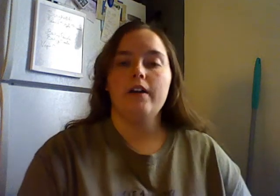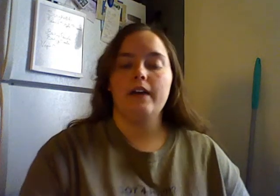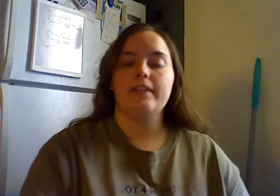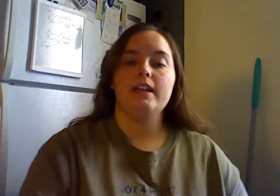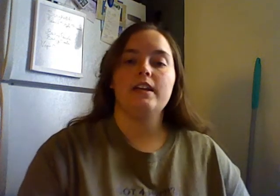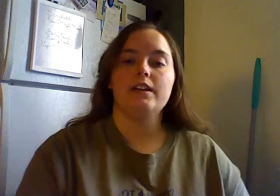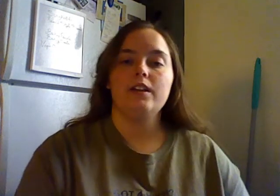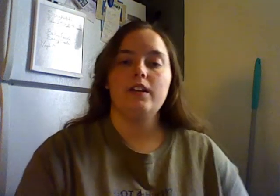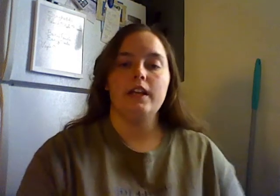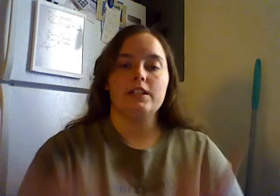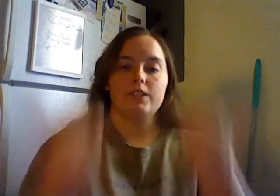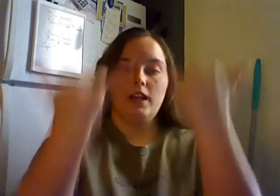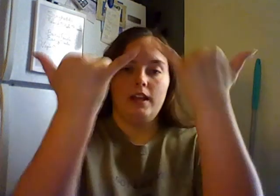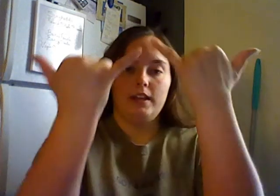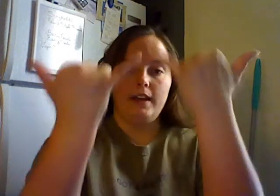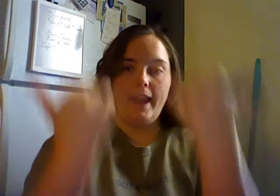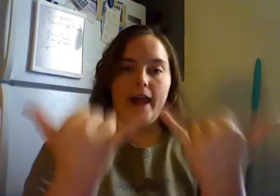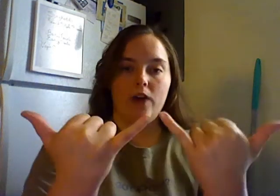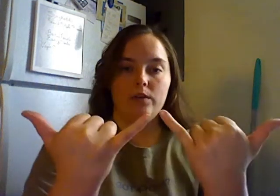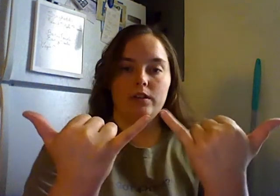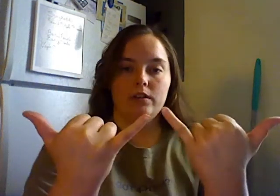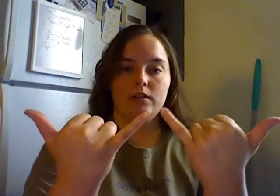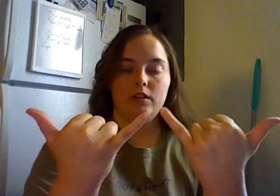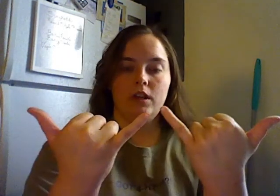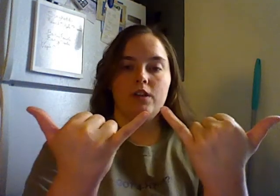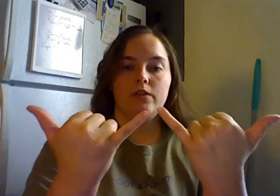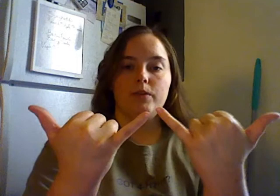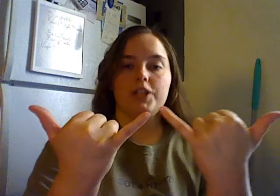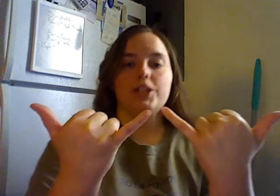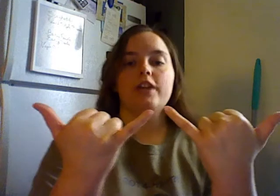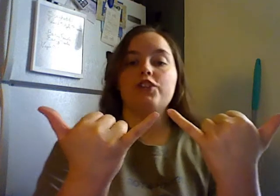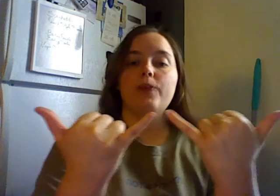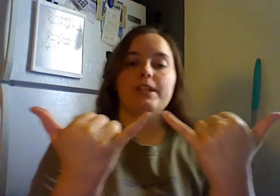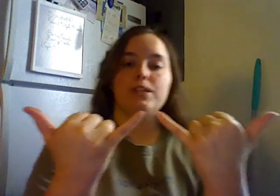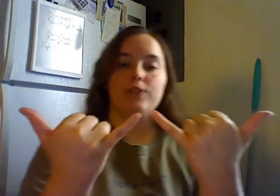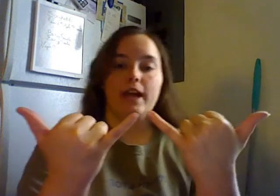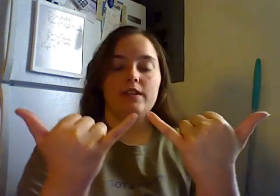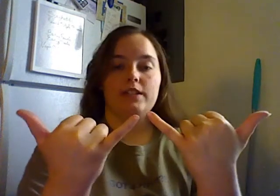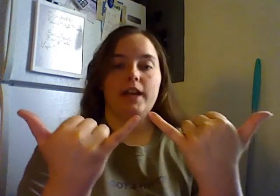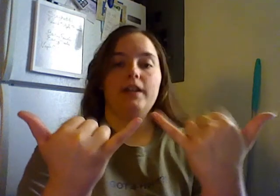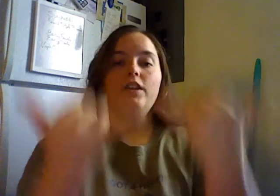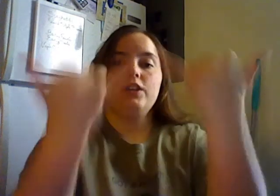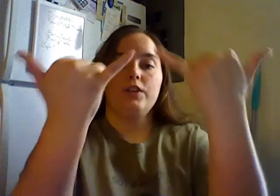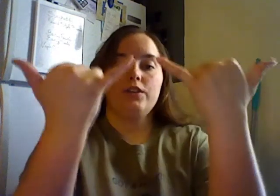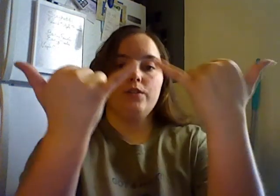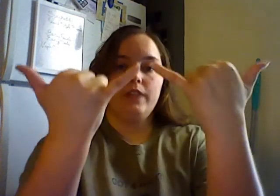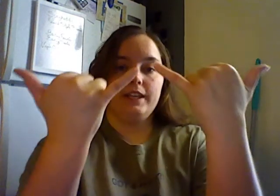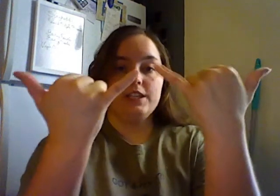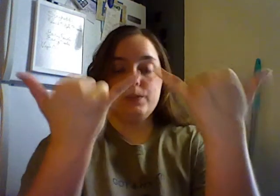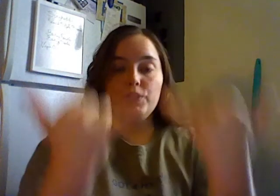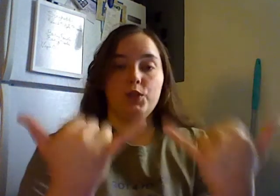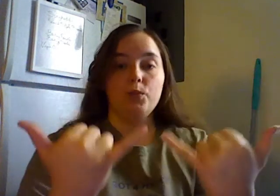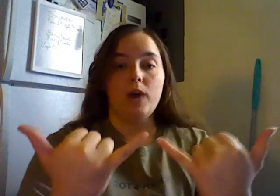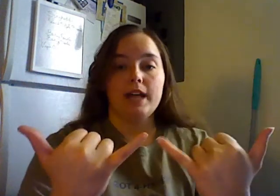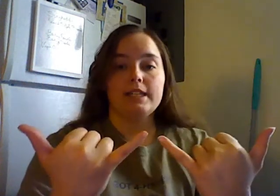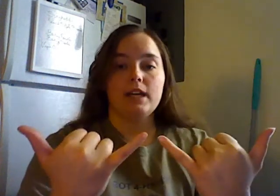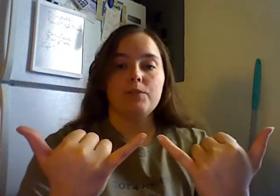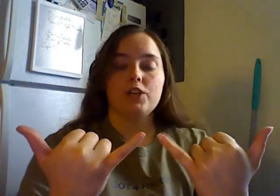At the end, it's now, which there's 2 ways to do that sign. You can do it like this with 2 Y's and come straight